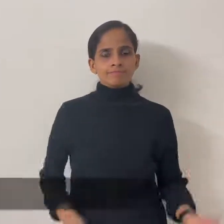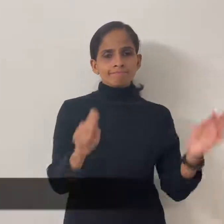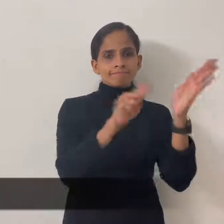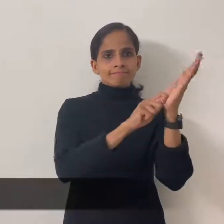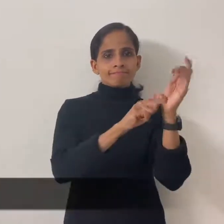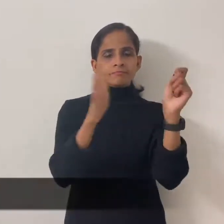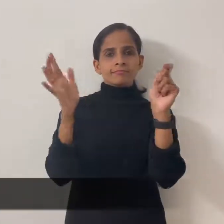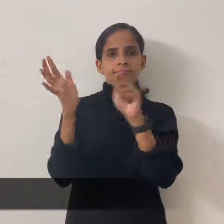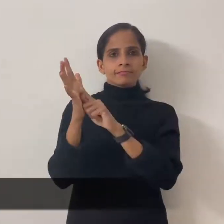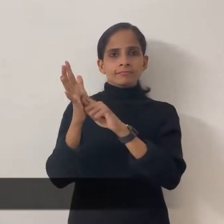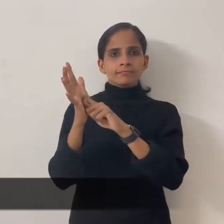crucifixion,